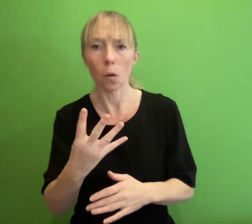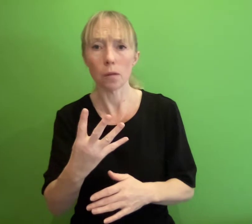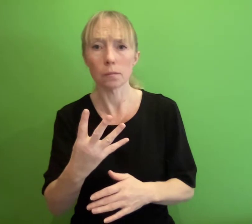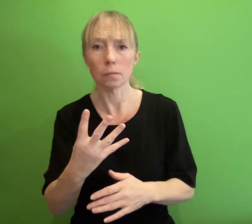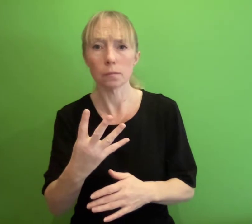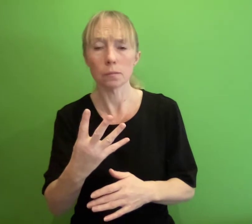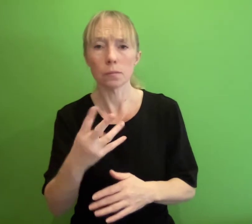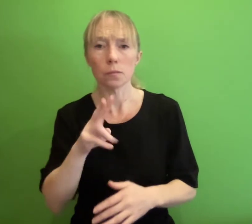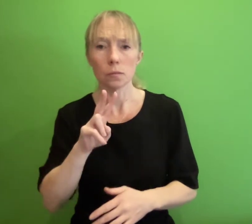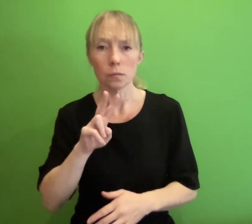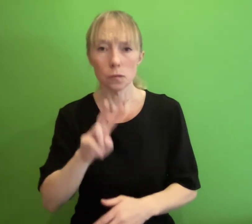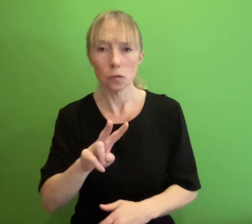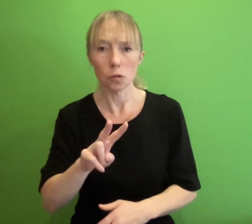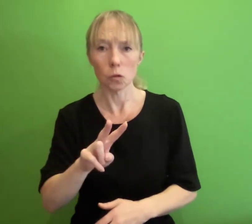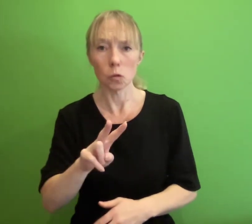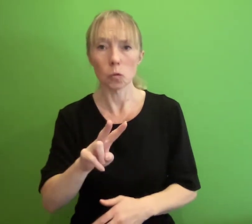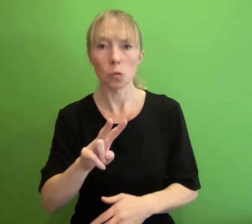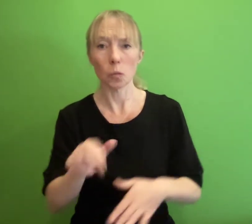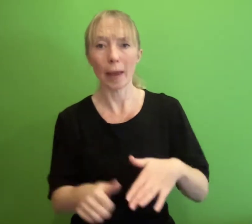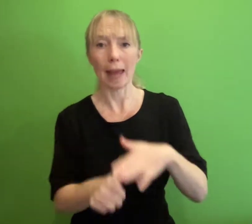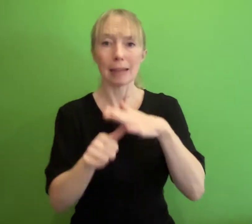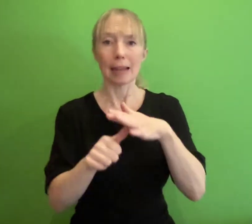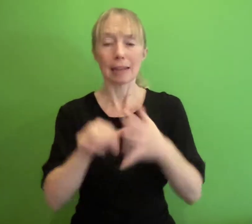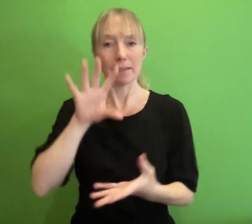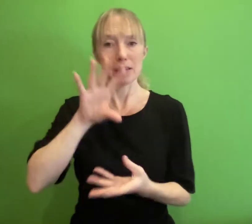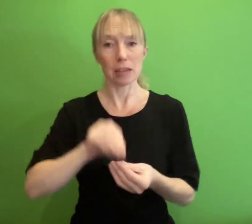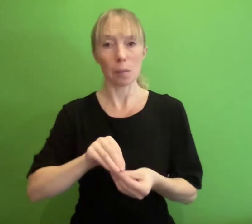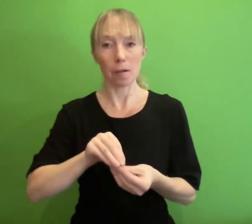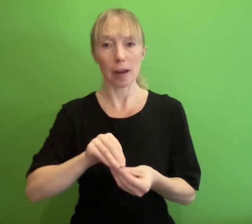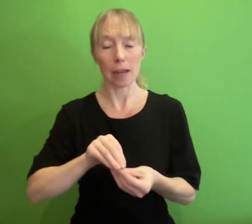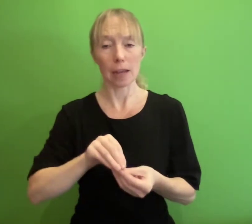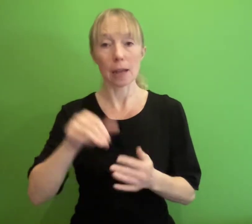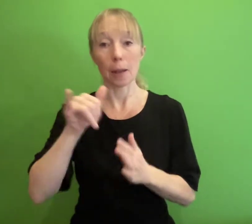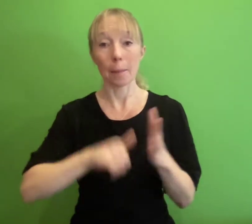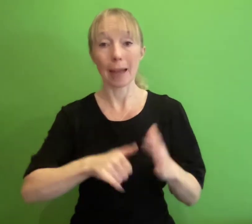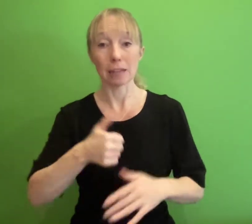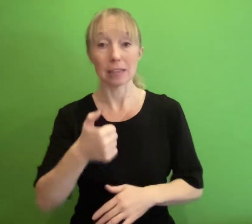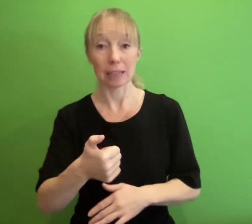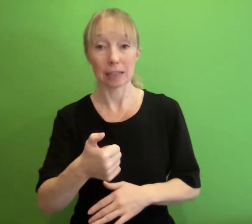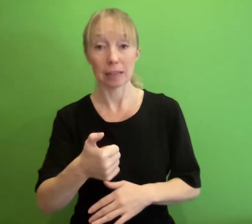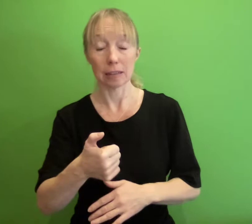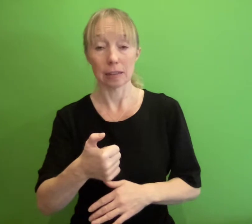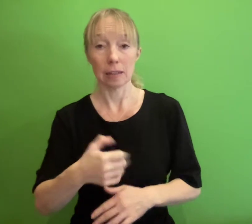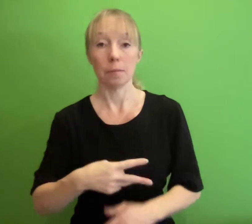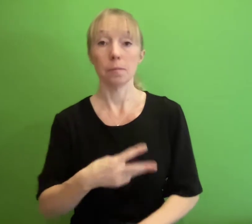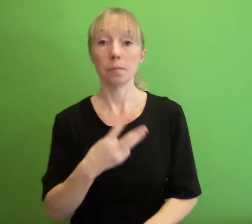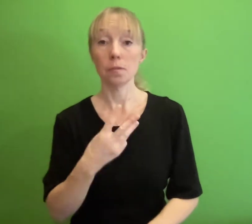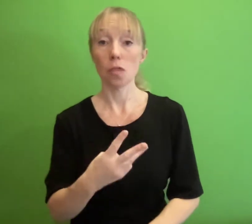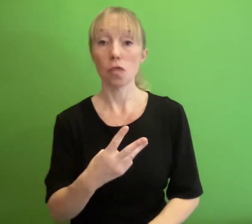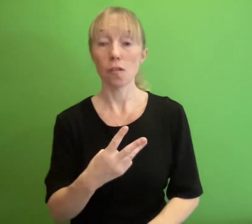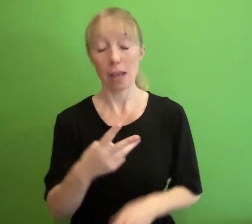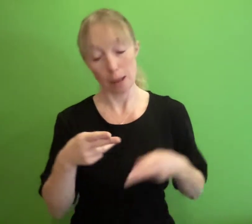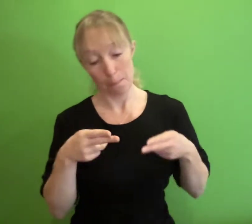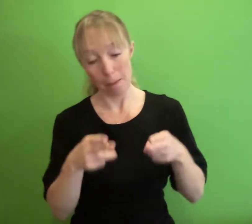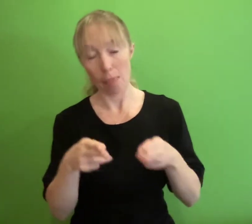2. Executive summary, page 6. 3. Methodology, page